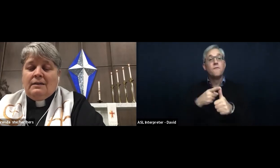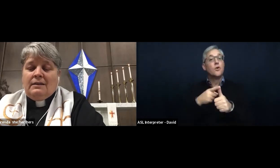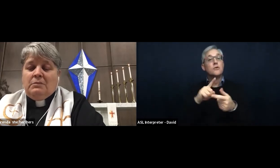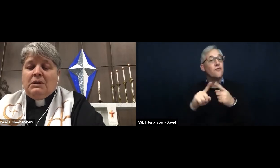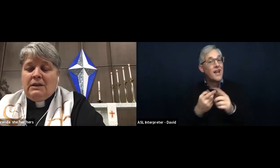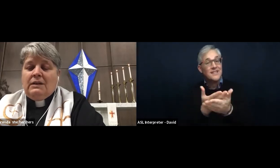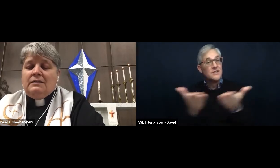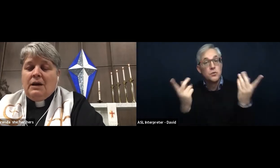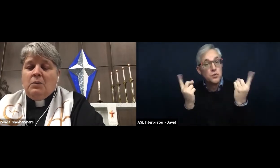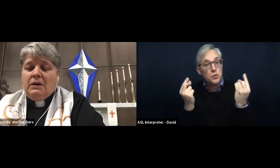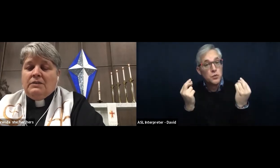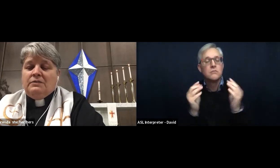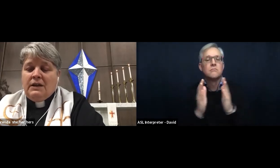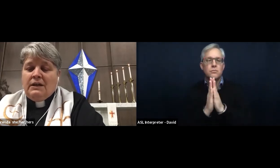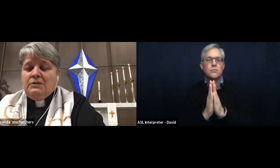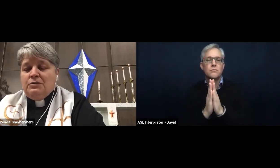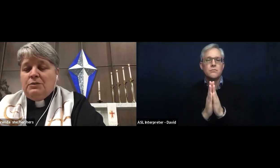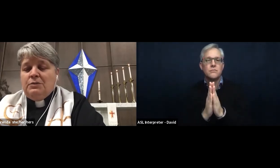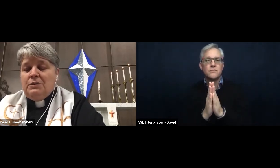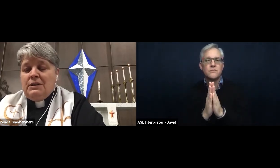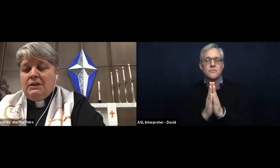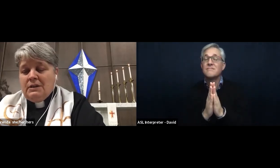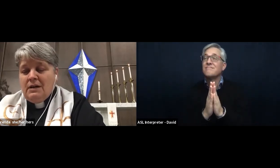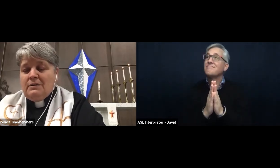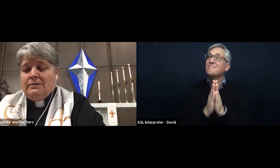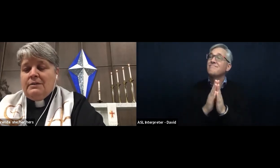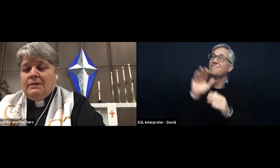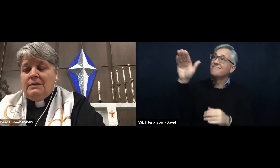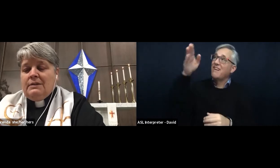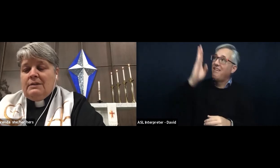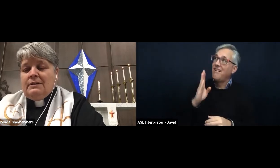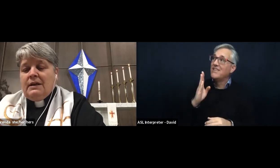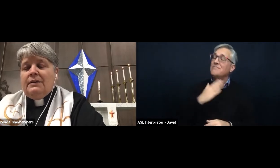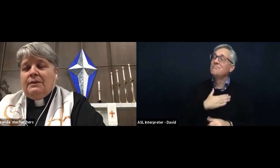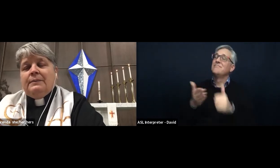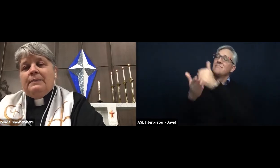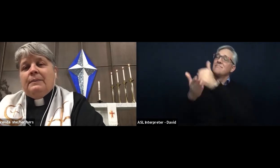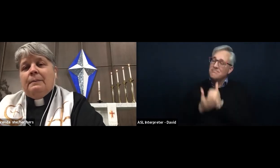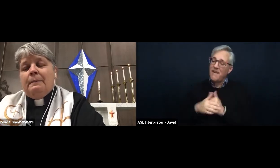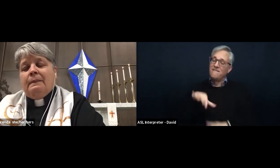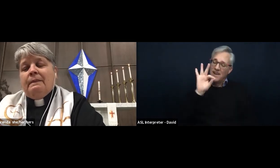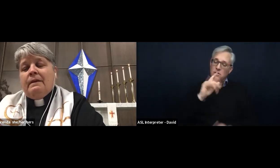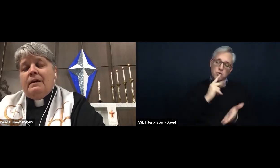God, please help us find truth in love together.